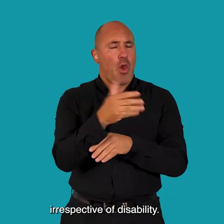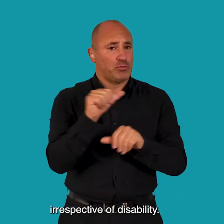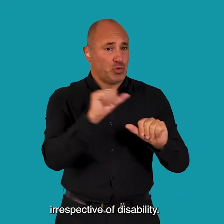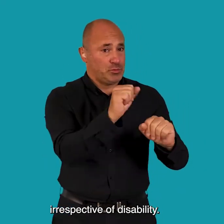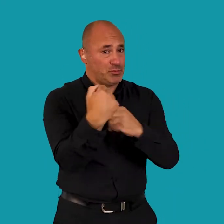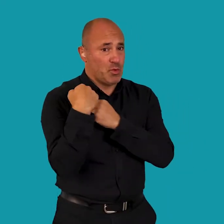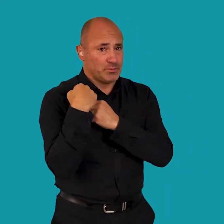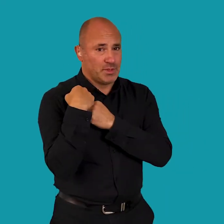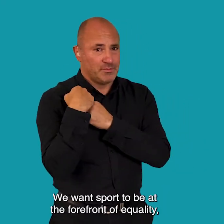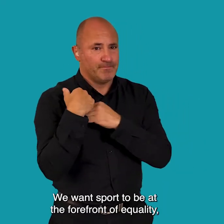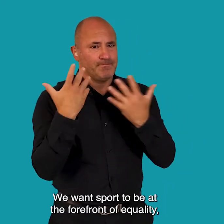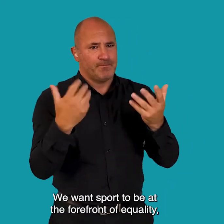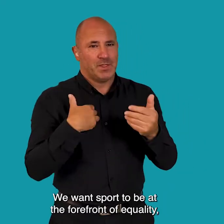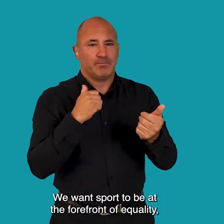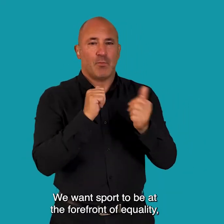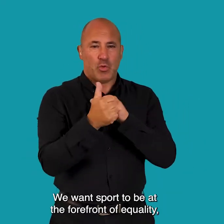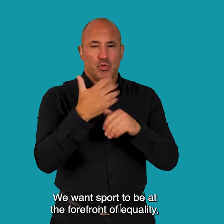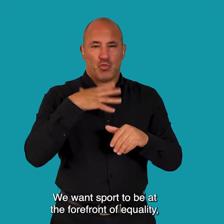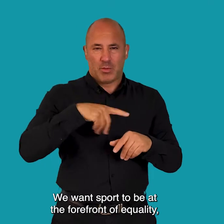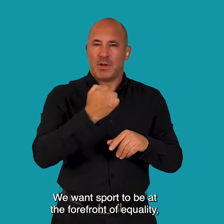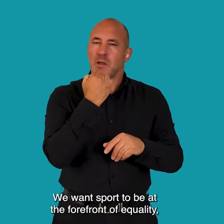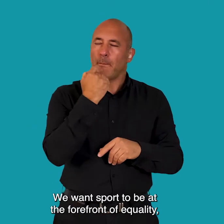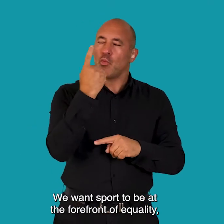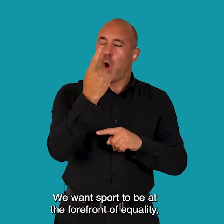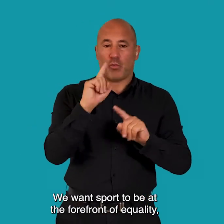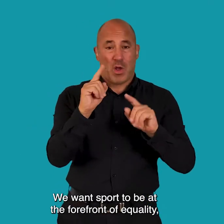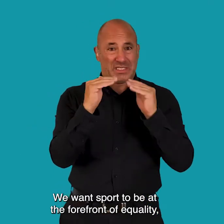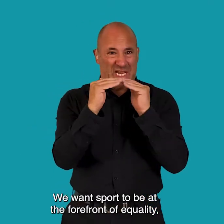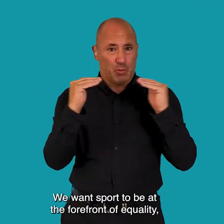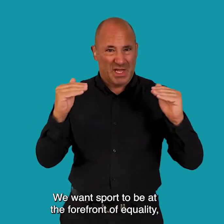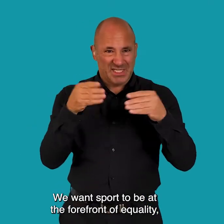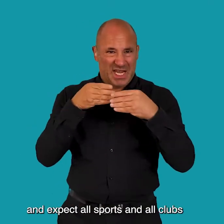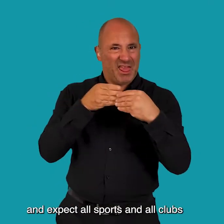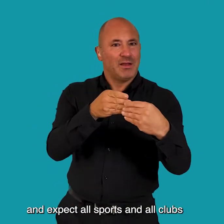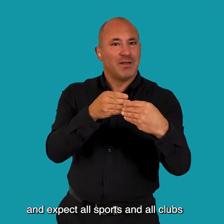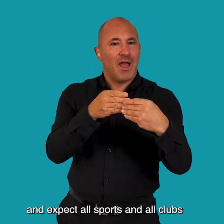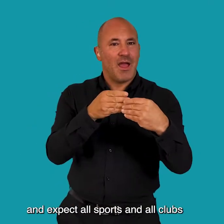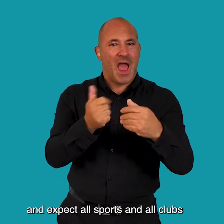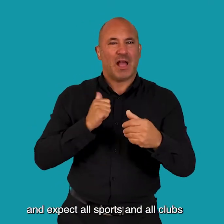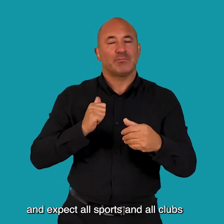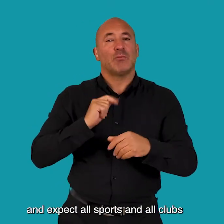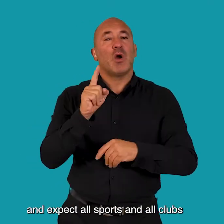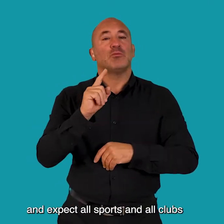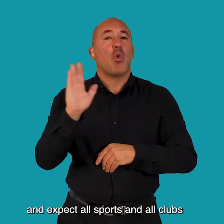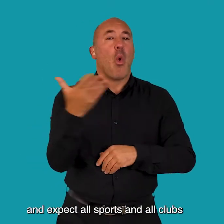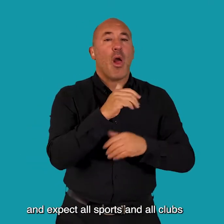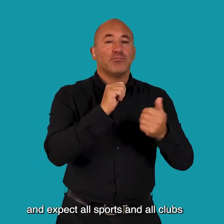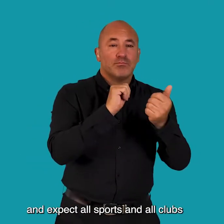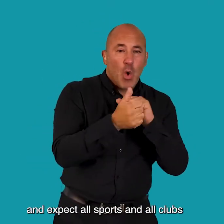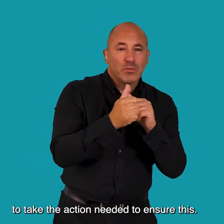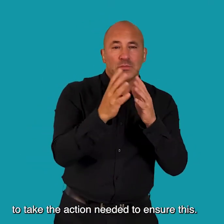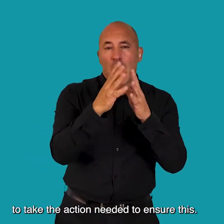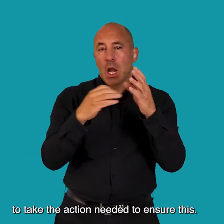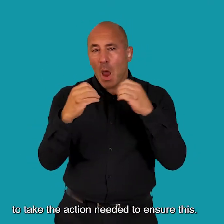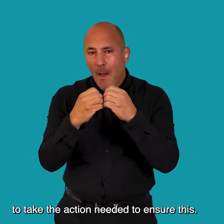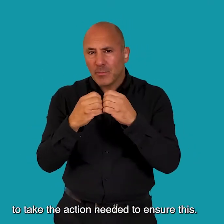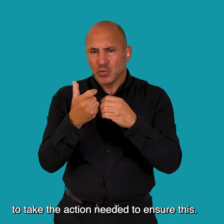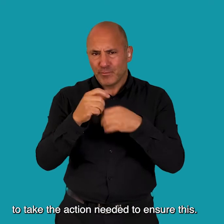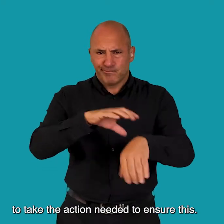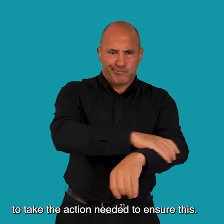disability. We want sport to be at the forefront of equality and expect all sports and all clubs to take the action needed